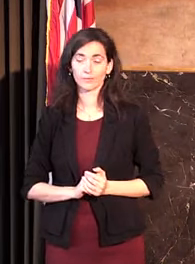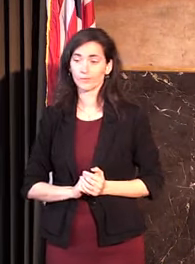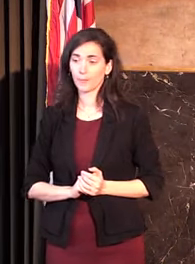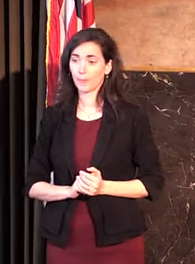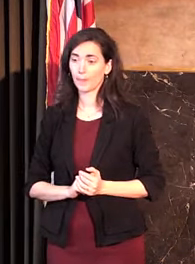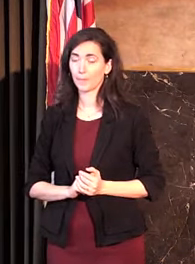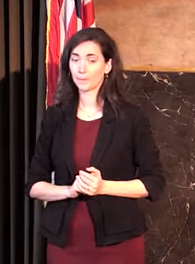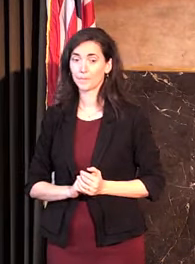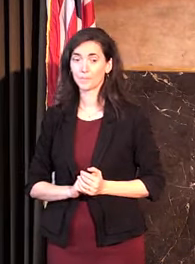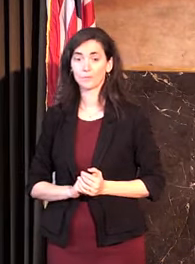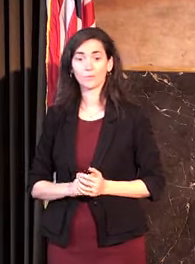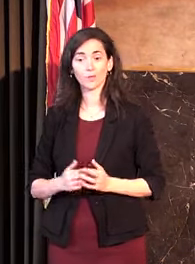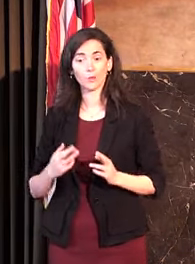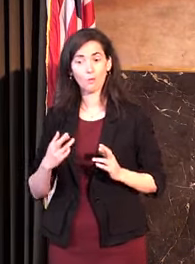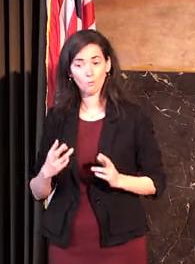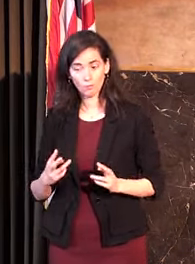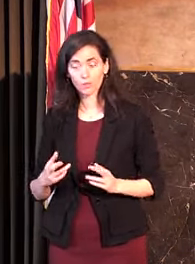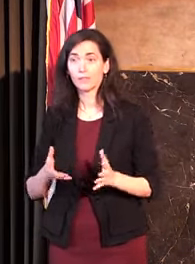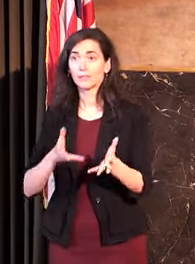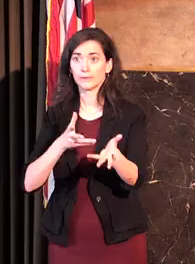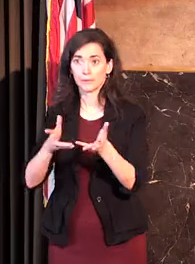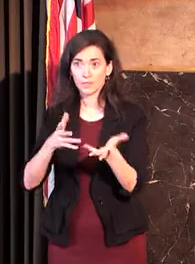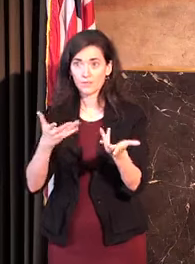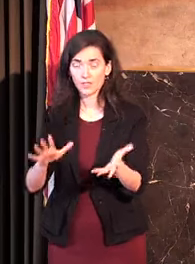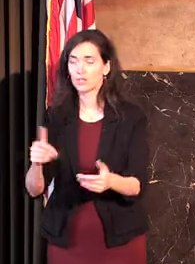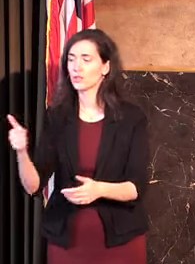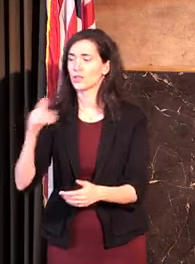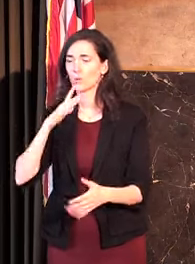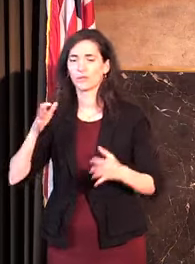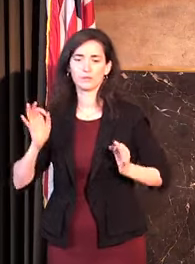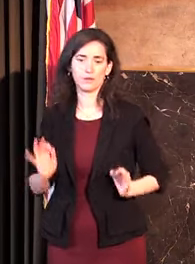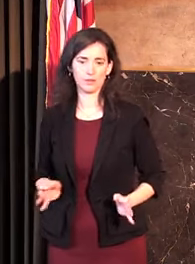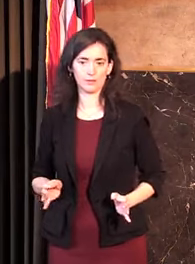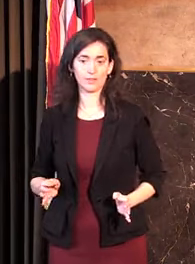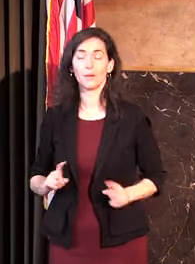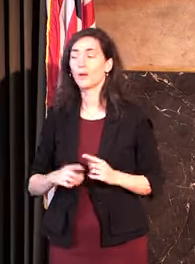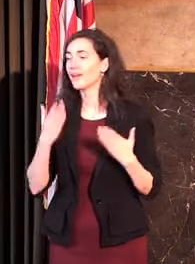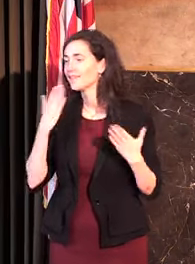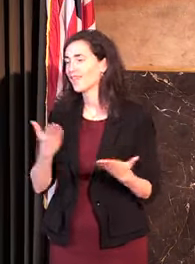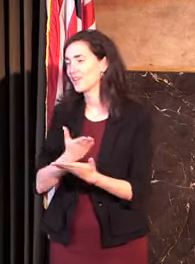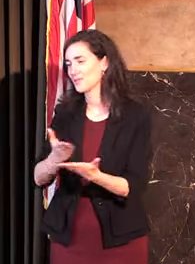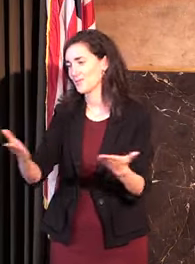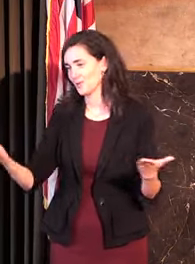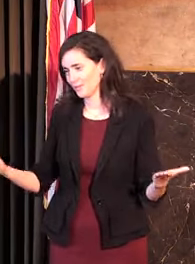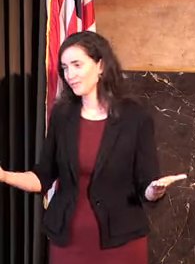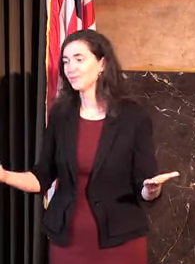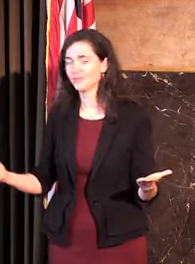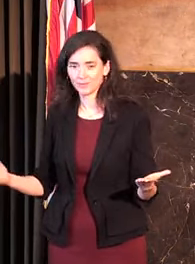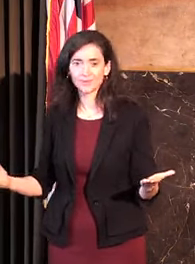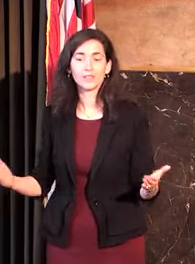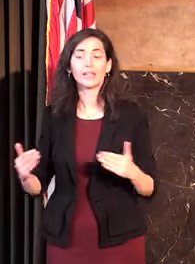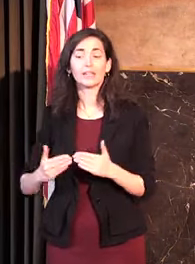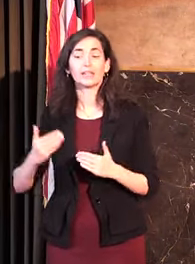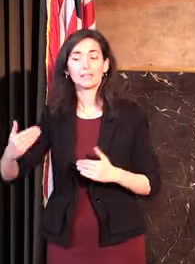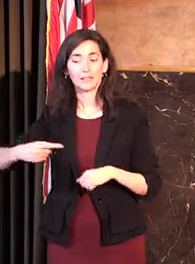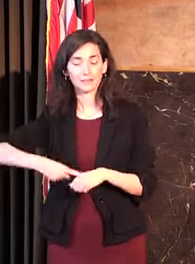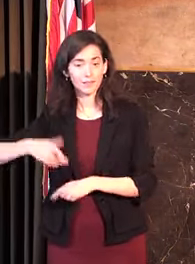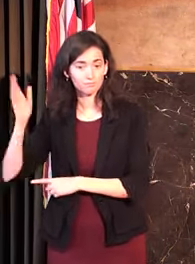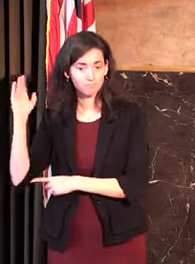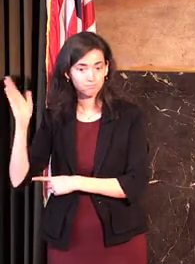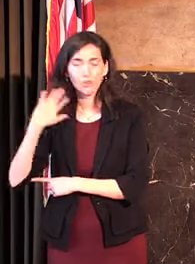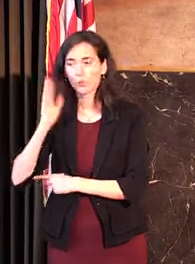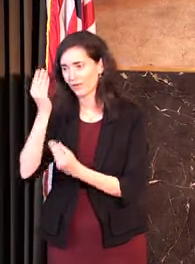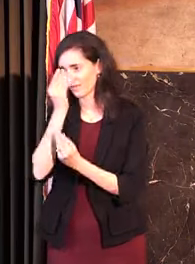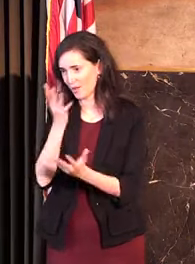And hopefully after that, you will make the decision. Look, thank you all. We will let you know when the next press conference